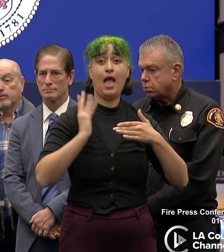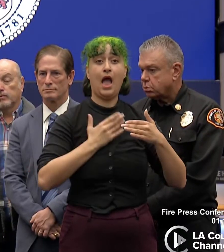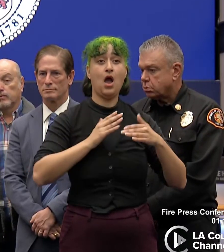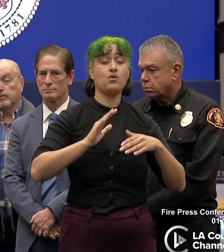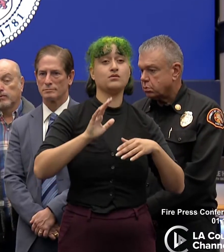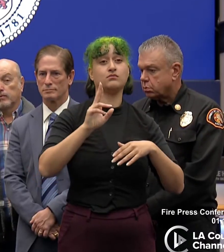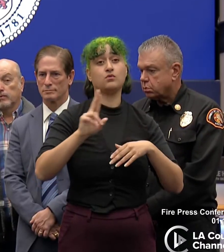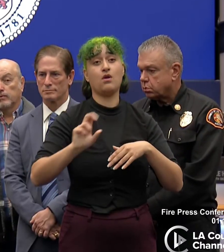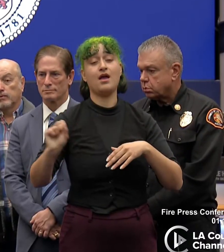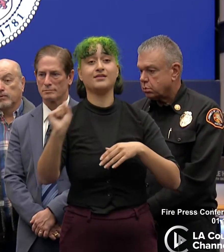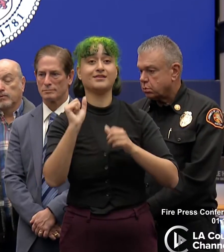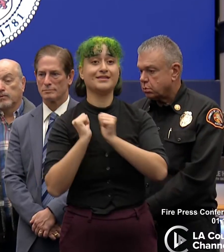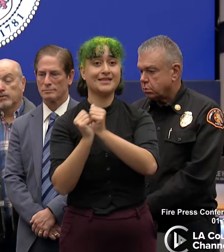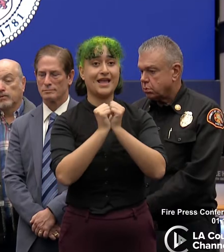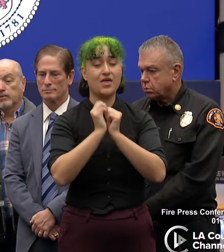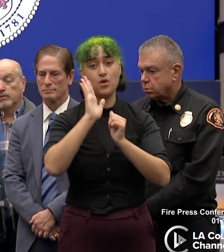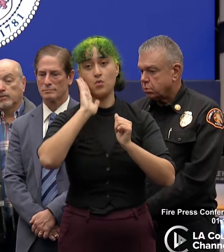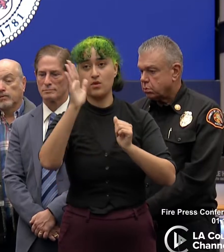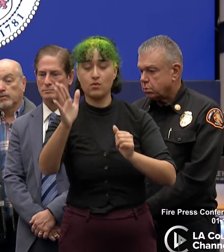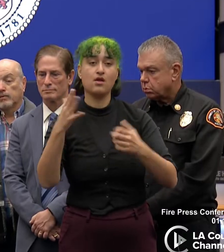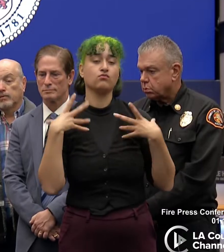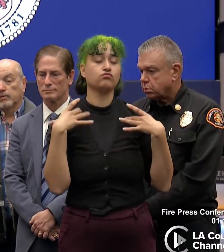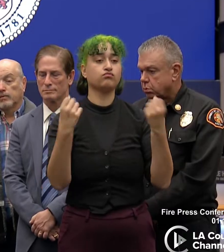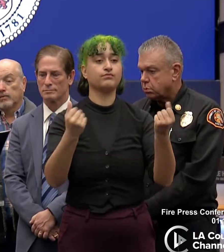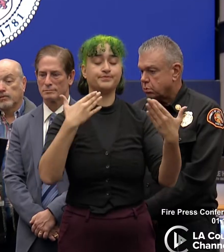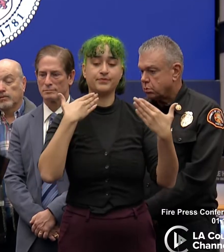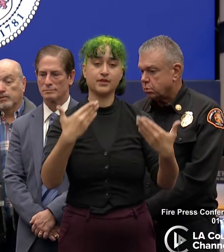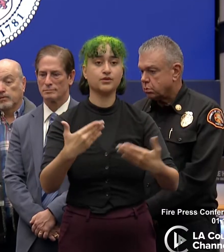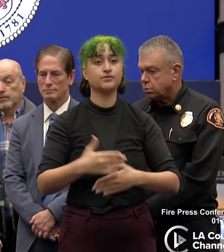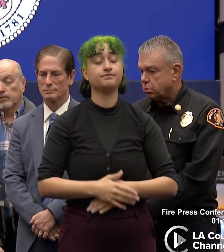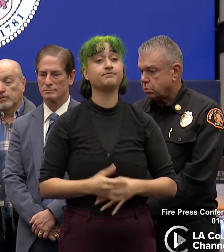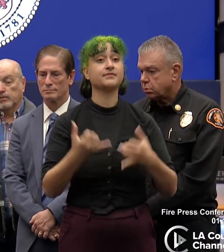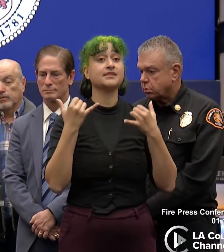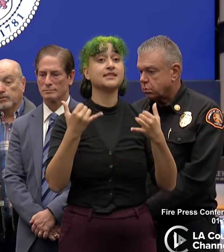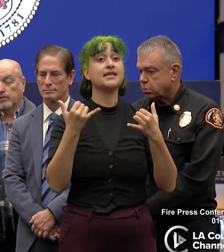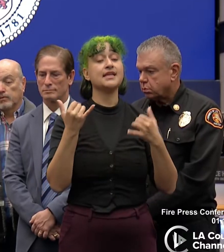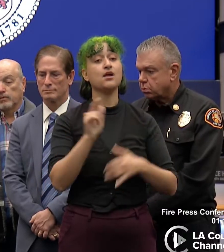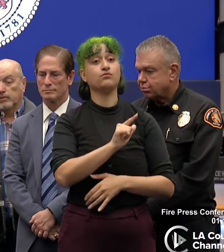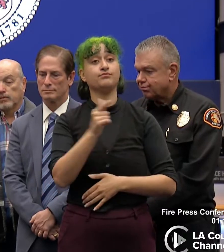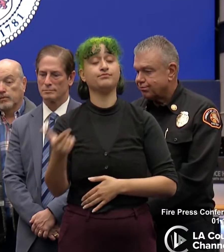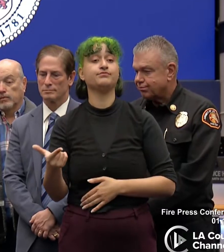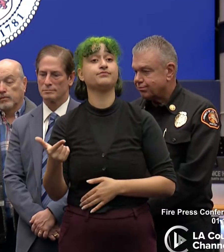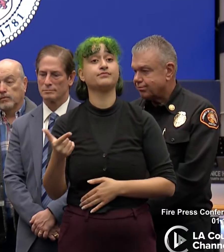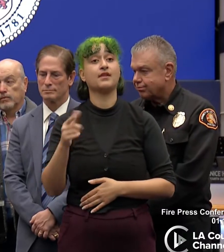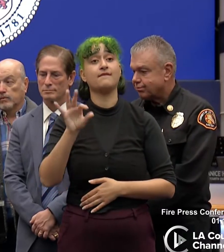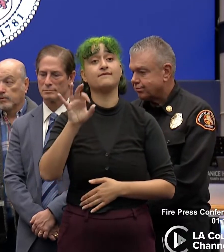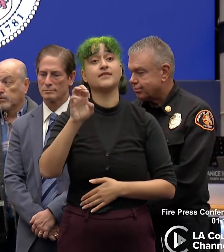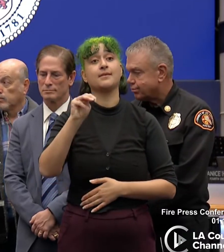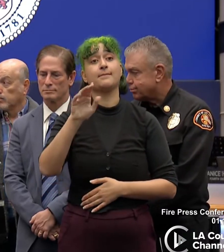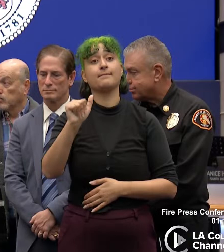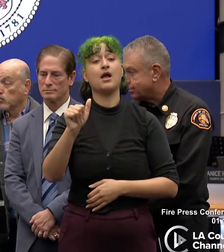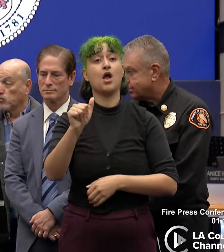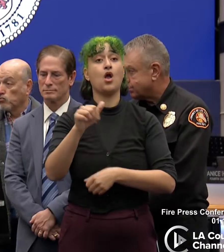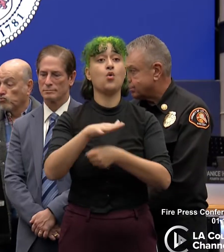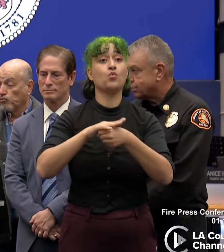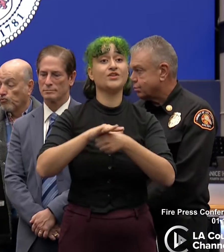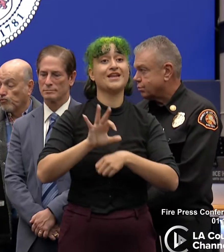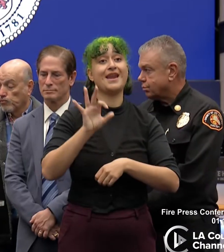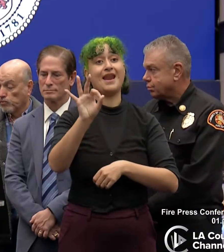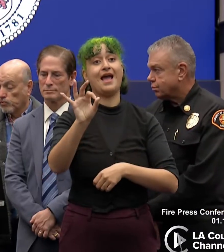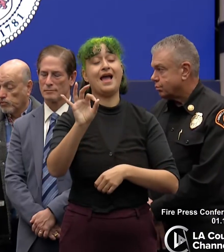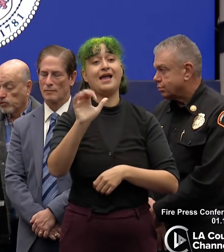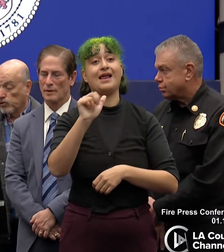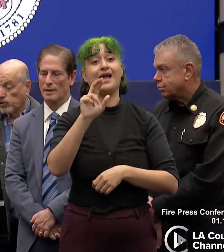and together we will recover. Thank you. And now I'd like to introduce FEMA Region 9